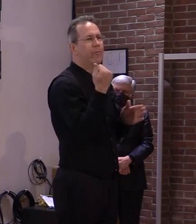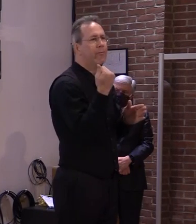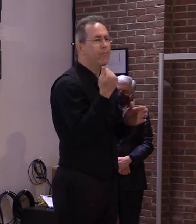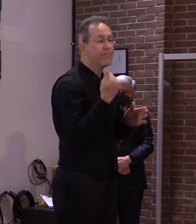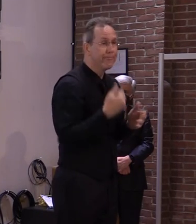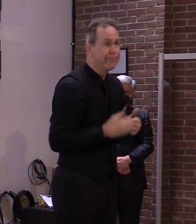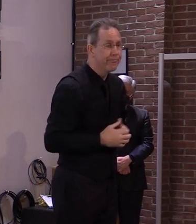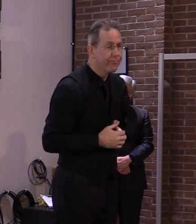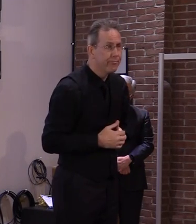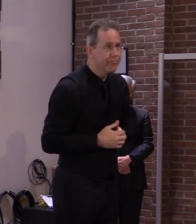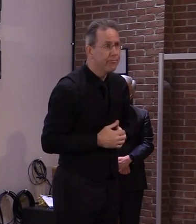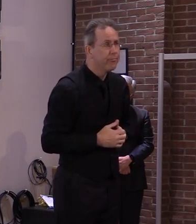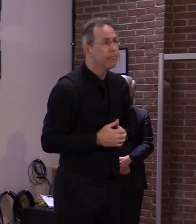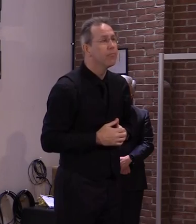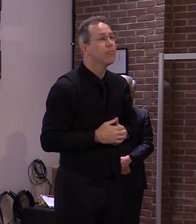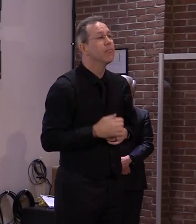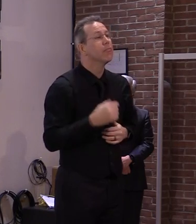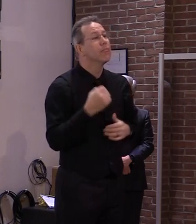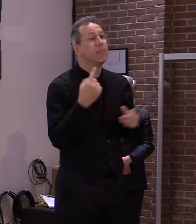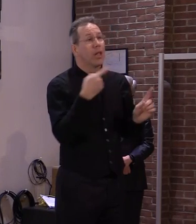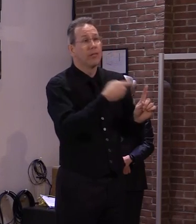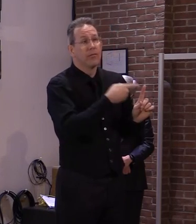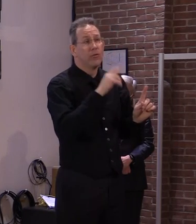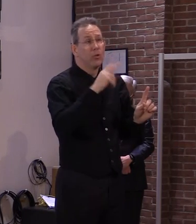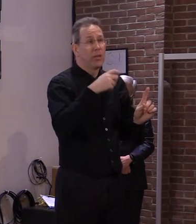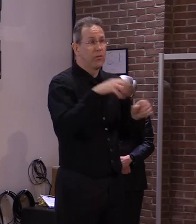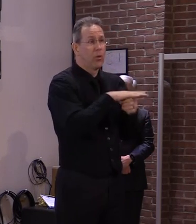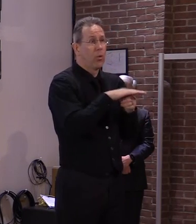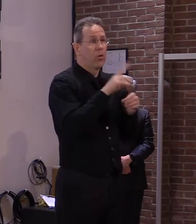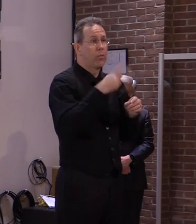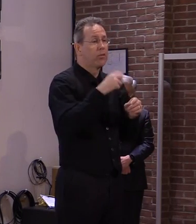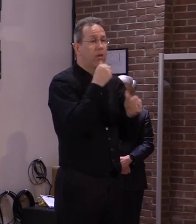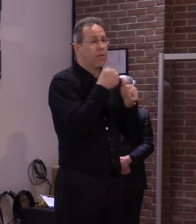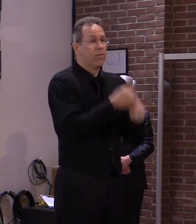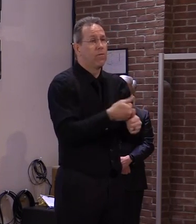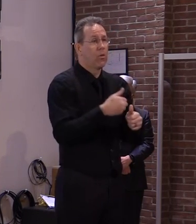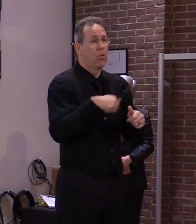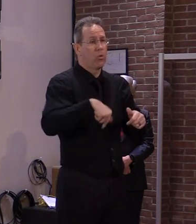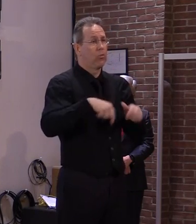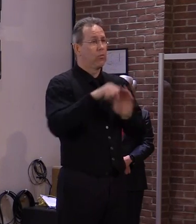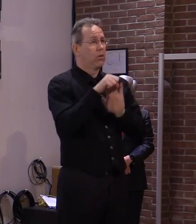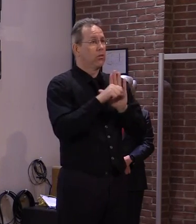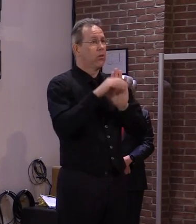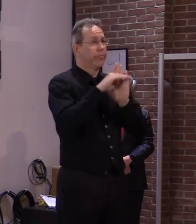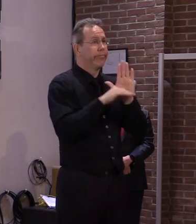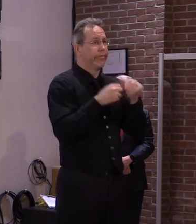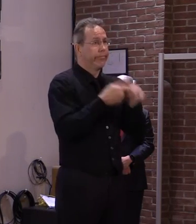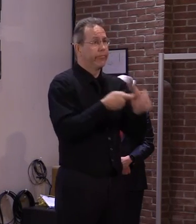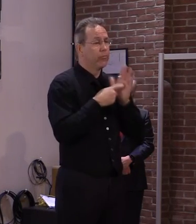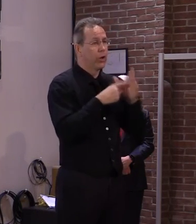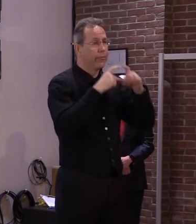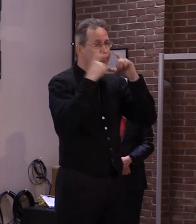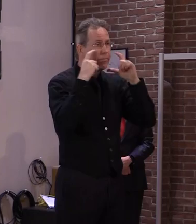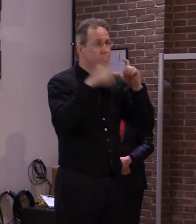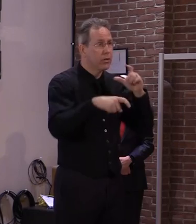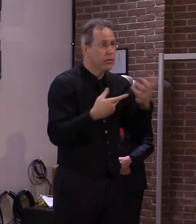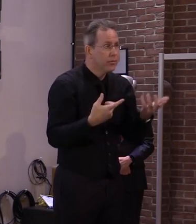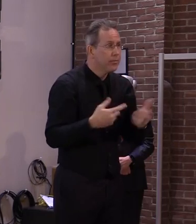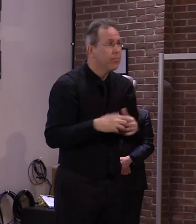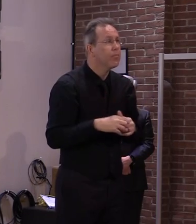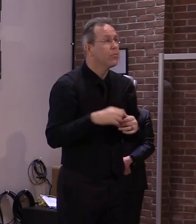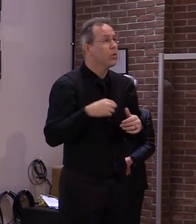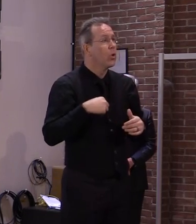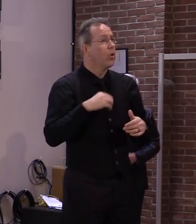implemented here in Vermont. We were able to do that. I was able to do that because of the emergency order.